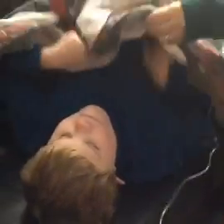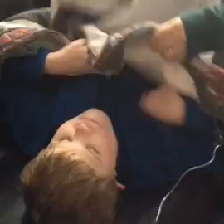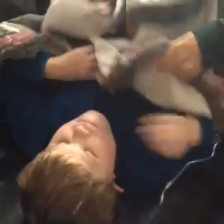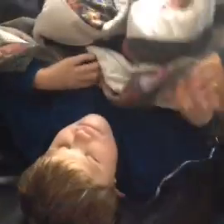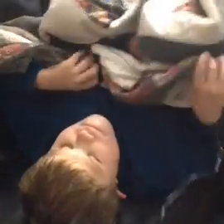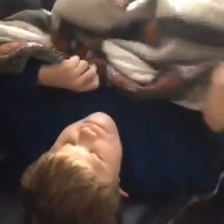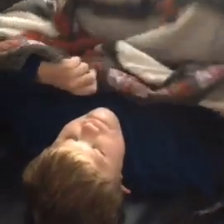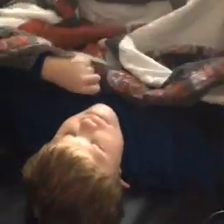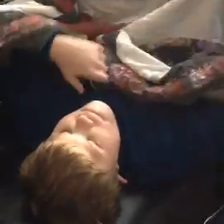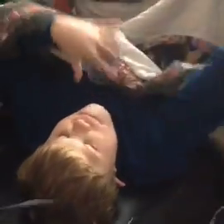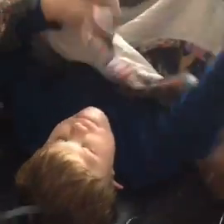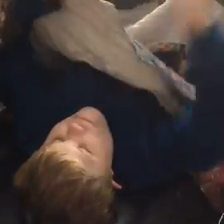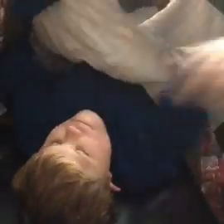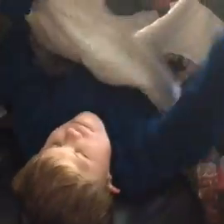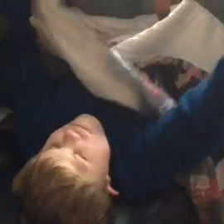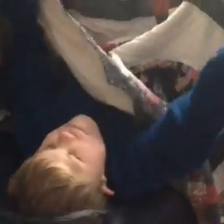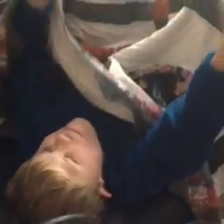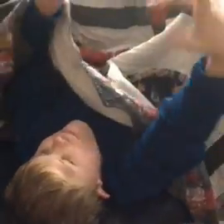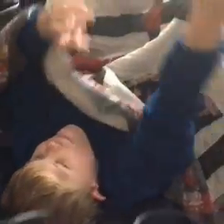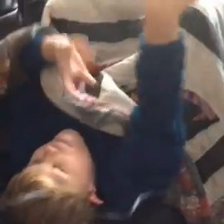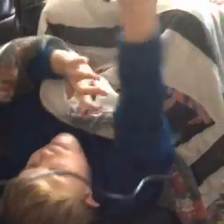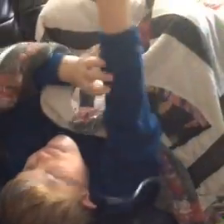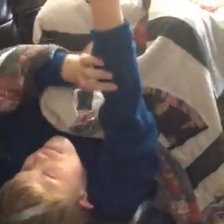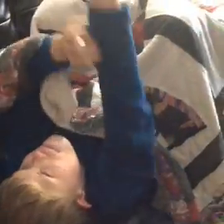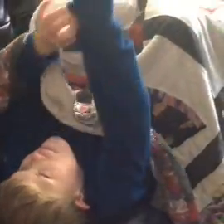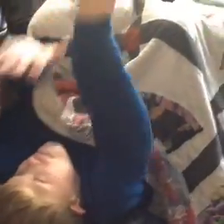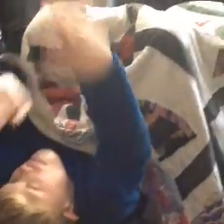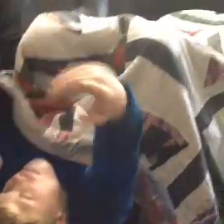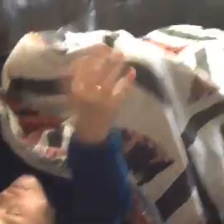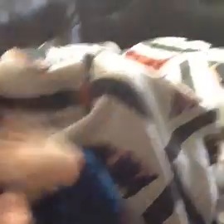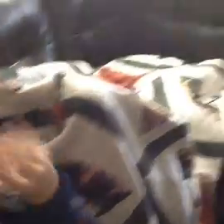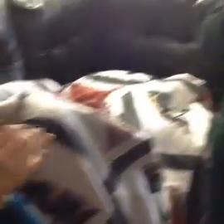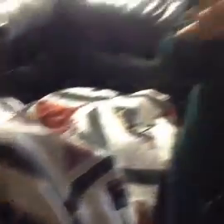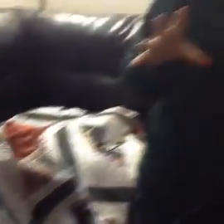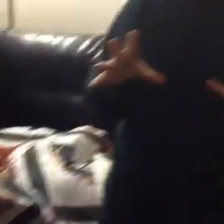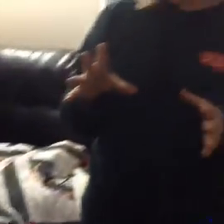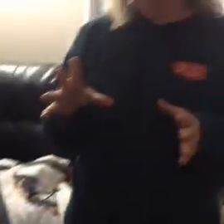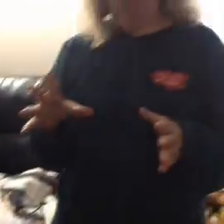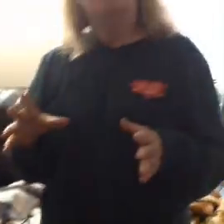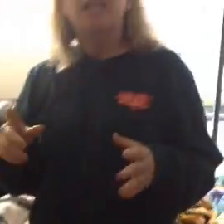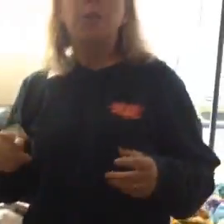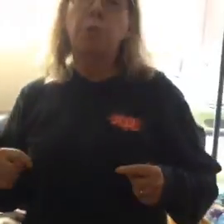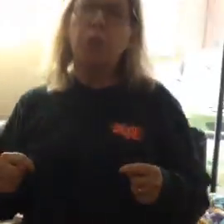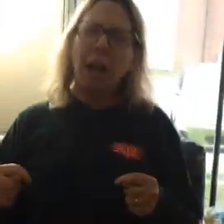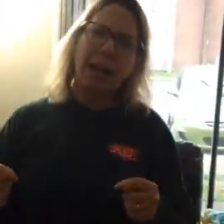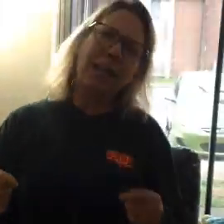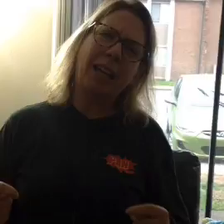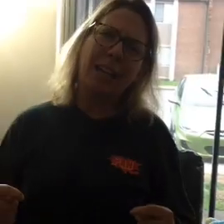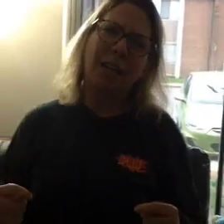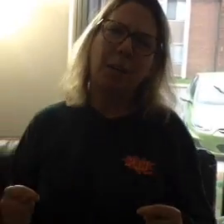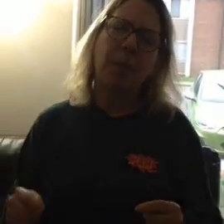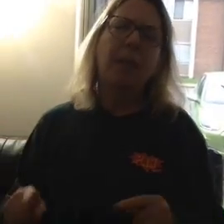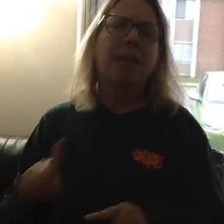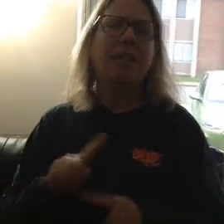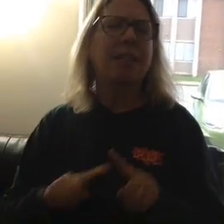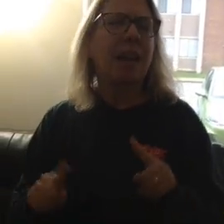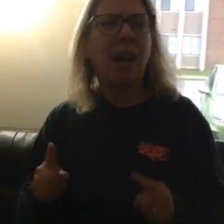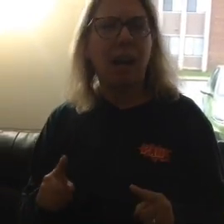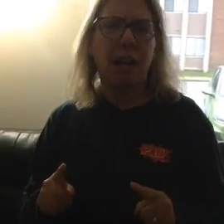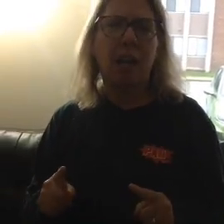another technique that we use to help Max express himself is we're trying to get him to sign